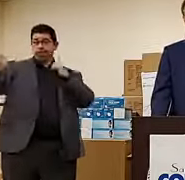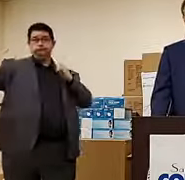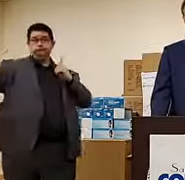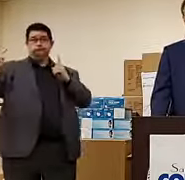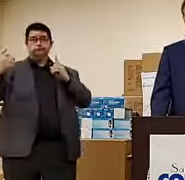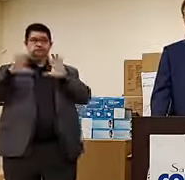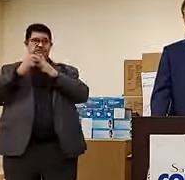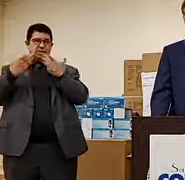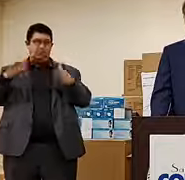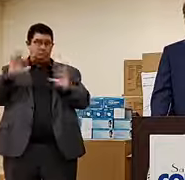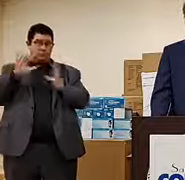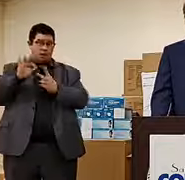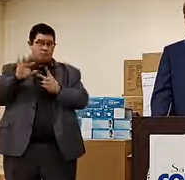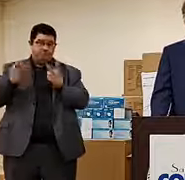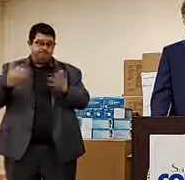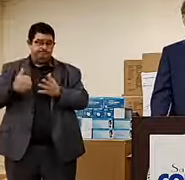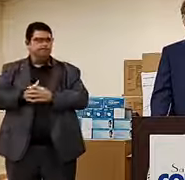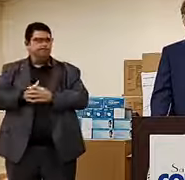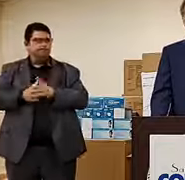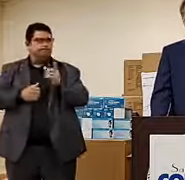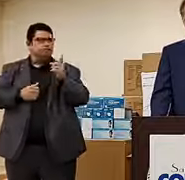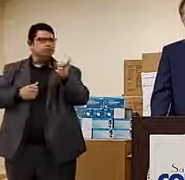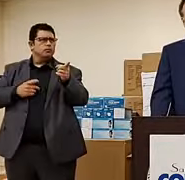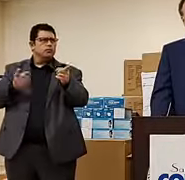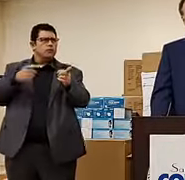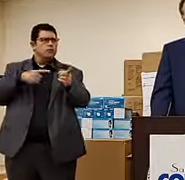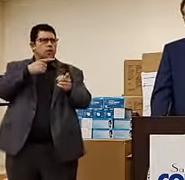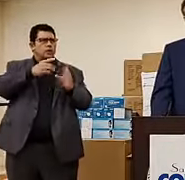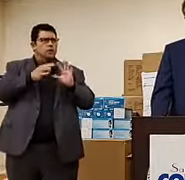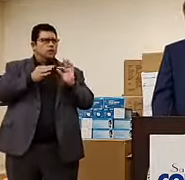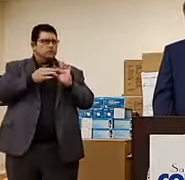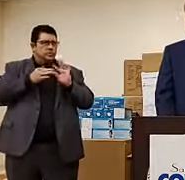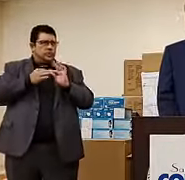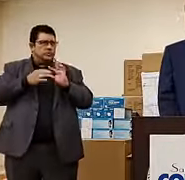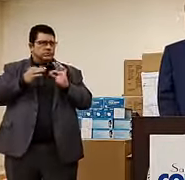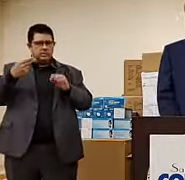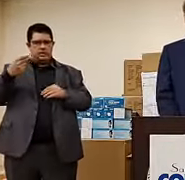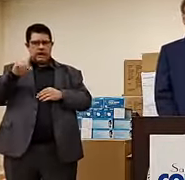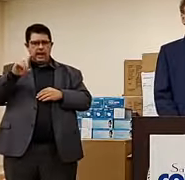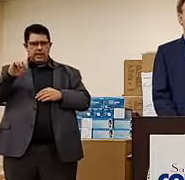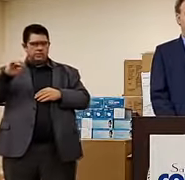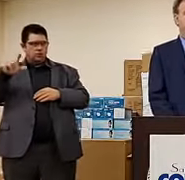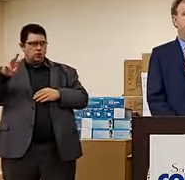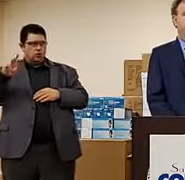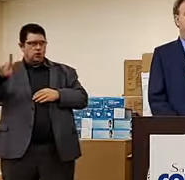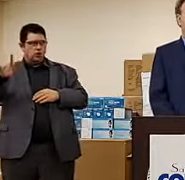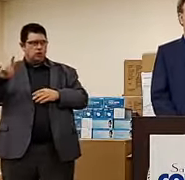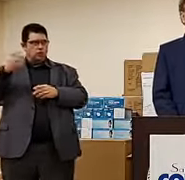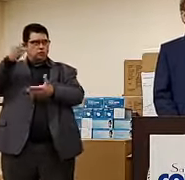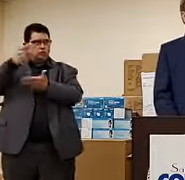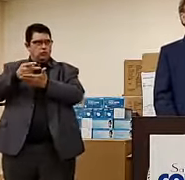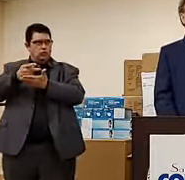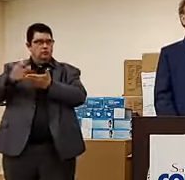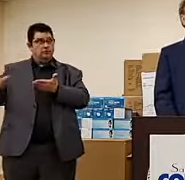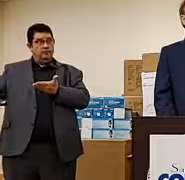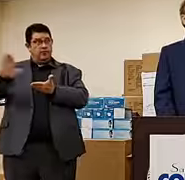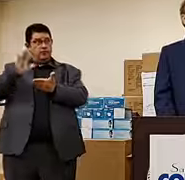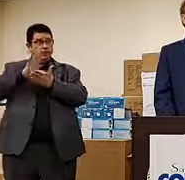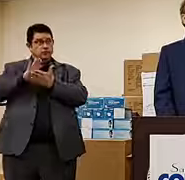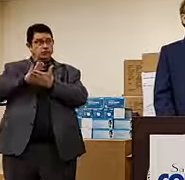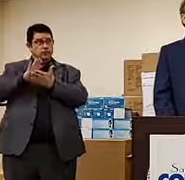my recommendation. And you kind of mentioned it just last night. Hazelwood approved to have their schools virtual to start